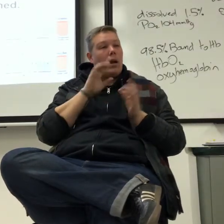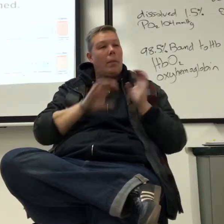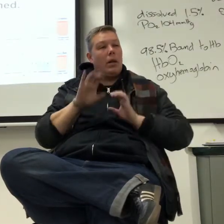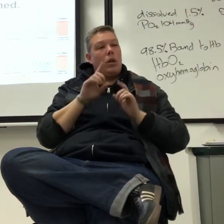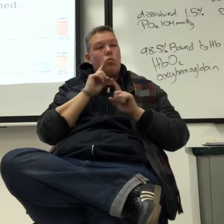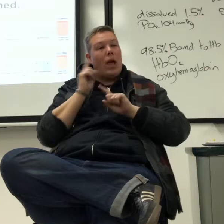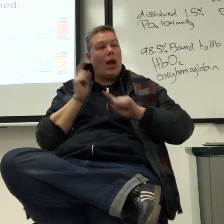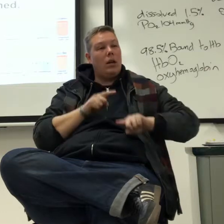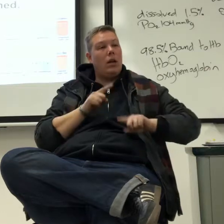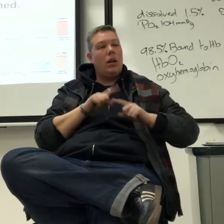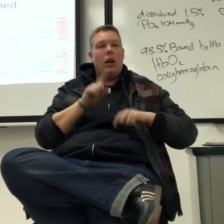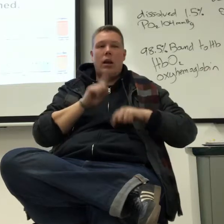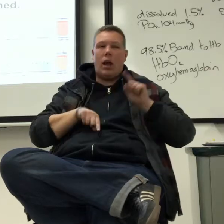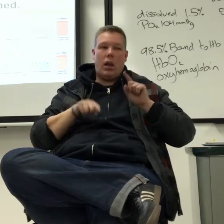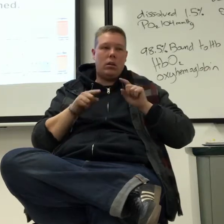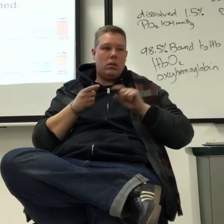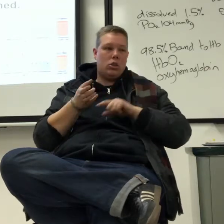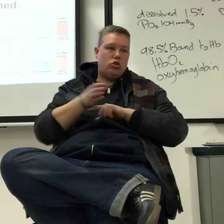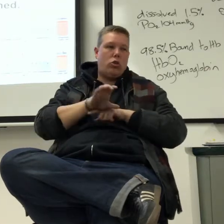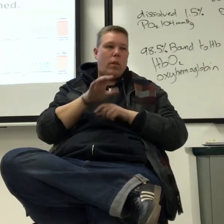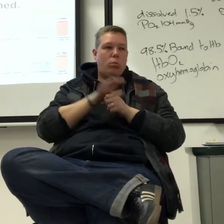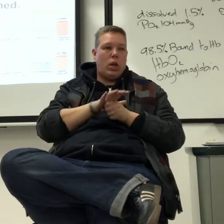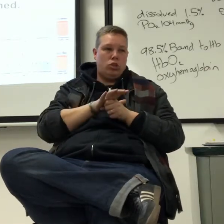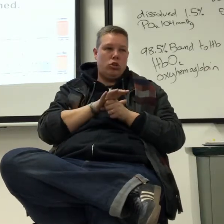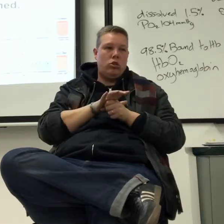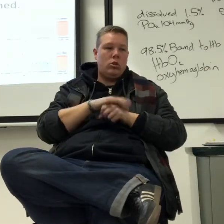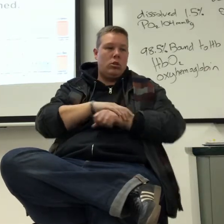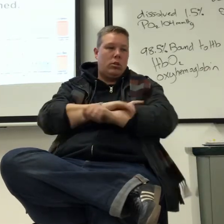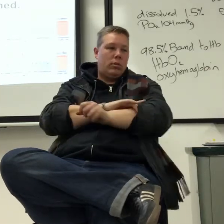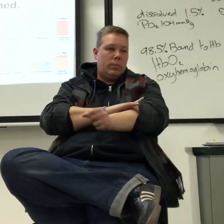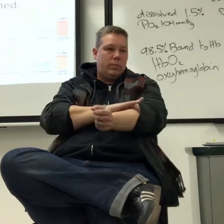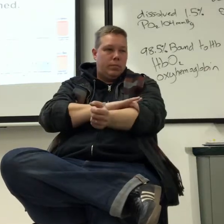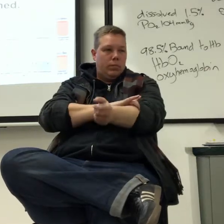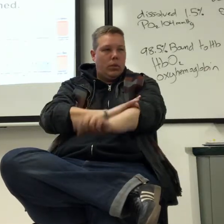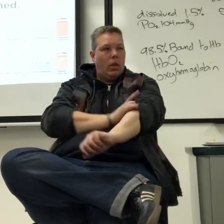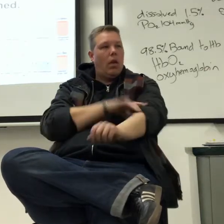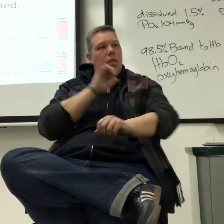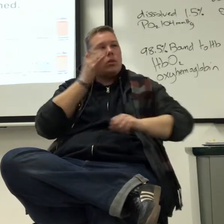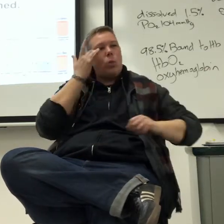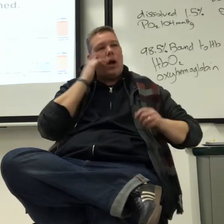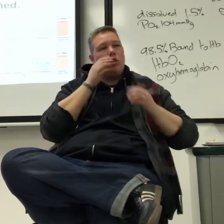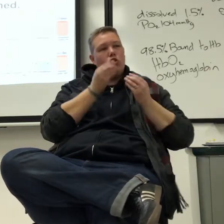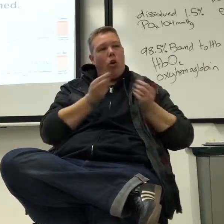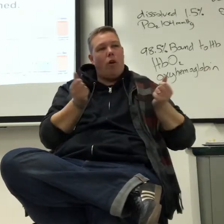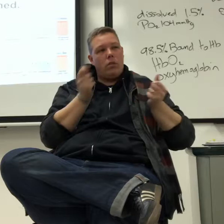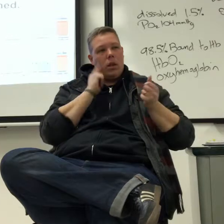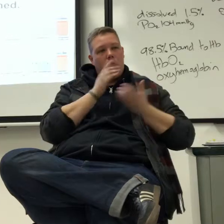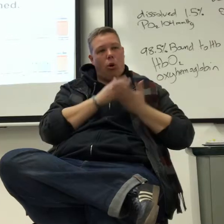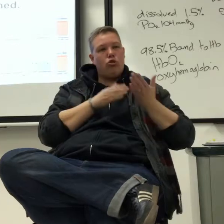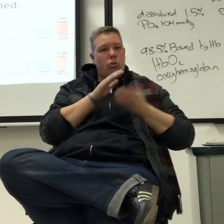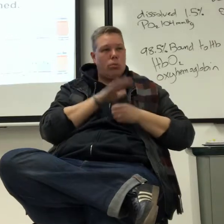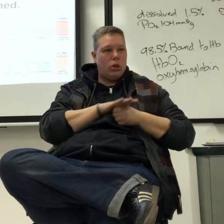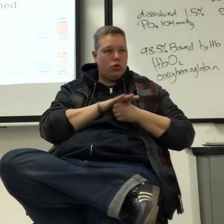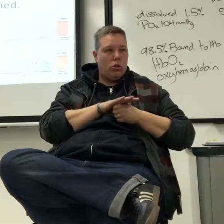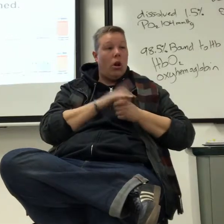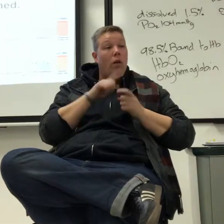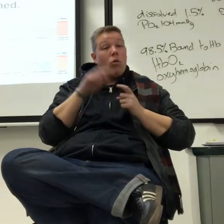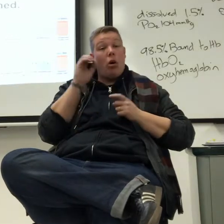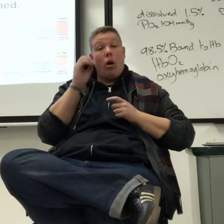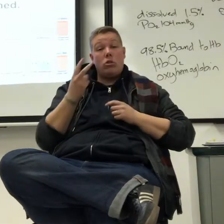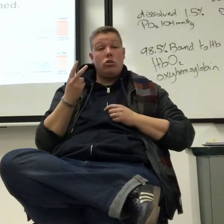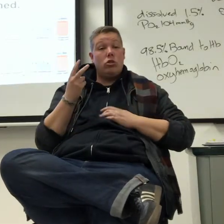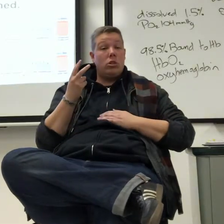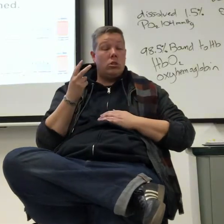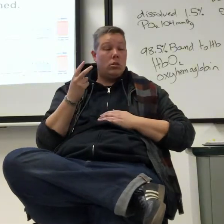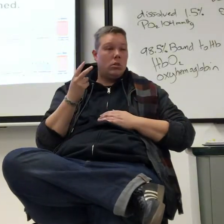cannot exert a pressure. Okay? That's why the dissolved only refers to the partial pressure. In terms of oxygen, it's